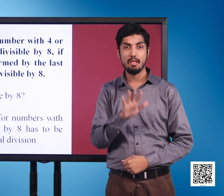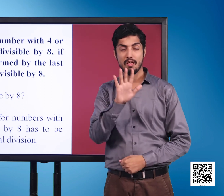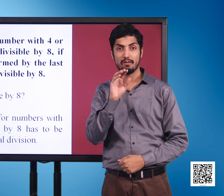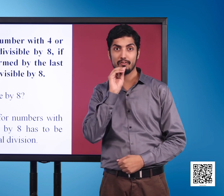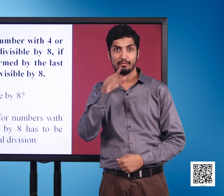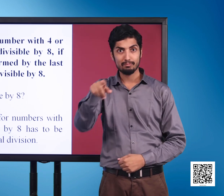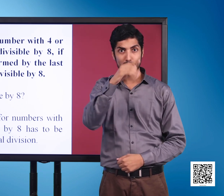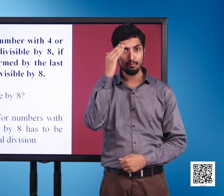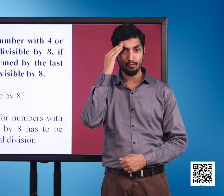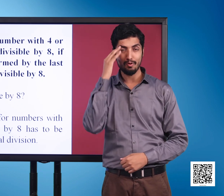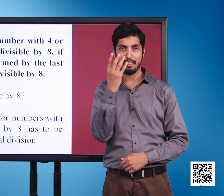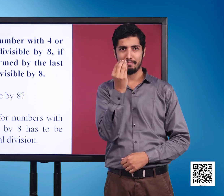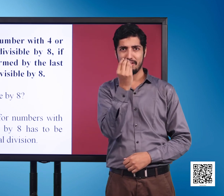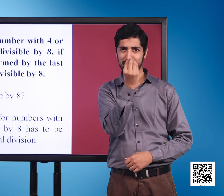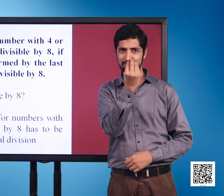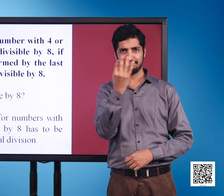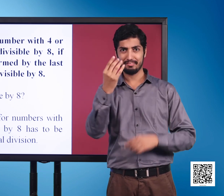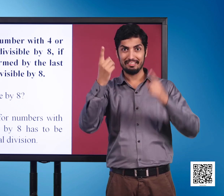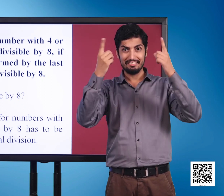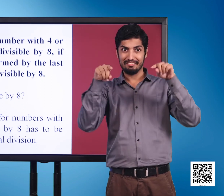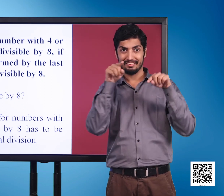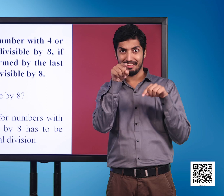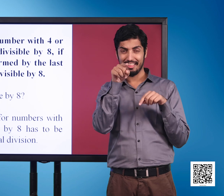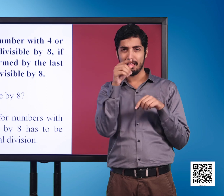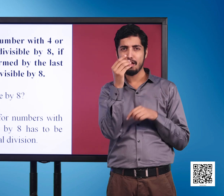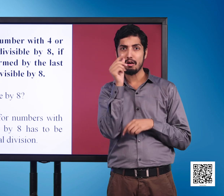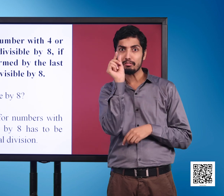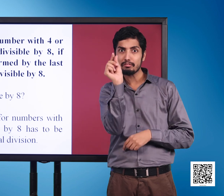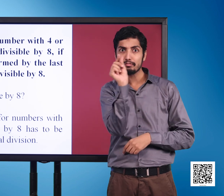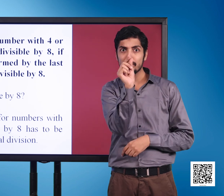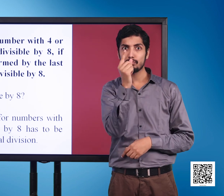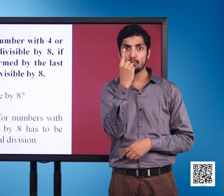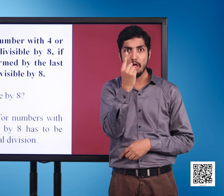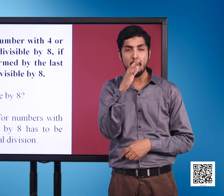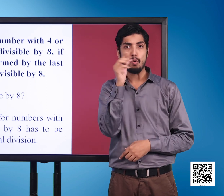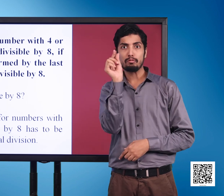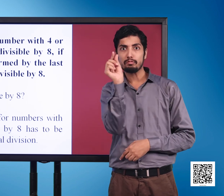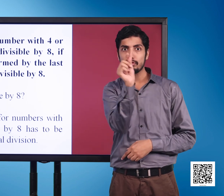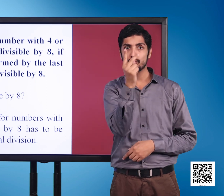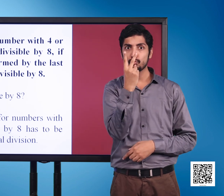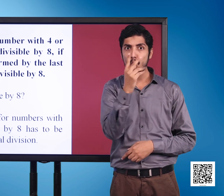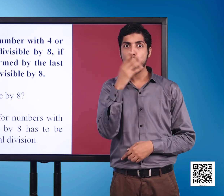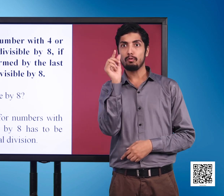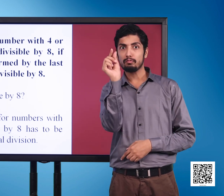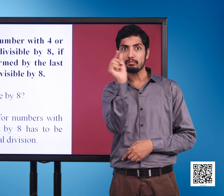The divisibility for numbers with 1, 2 or 3 digits by 8 has to be checked by actual